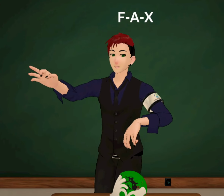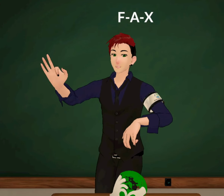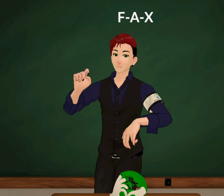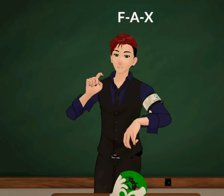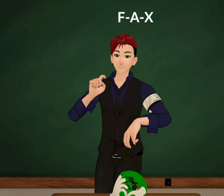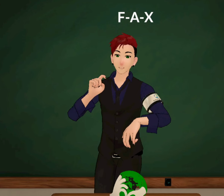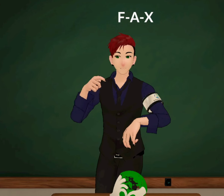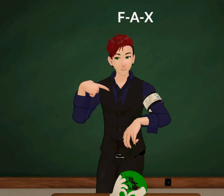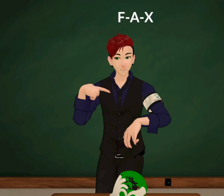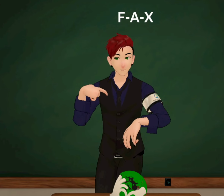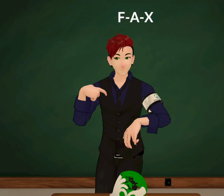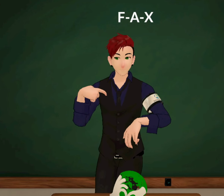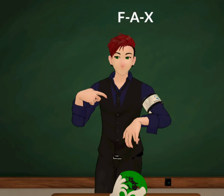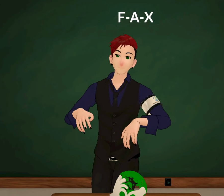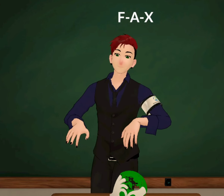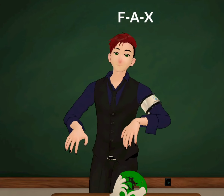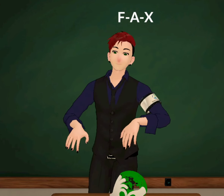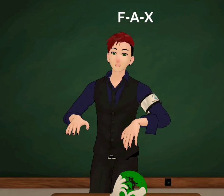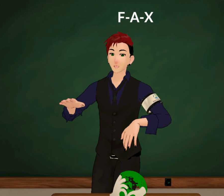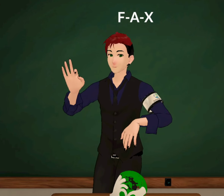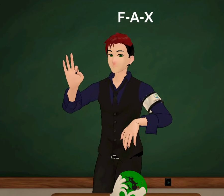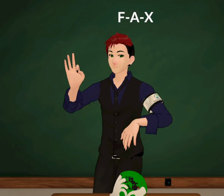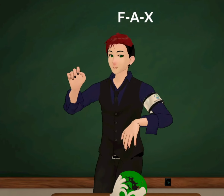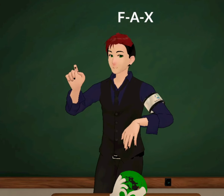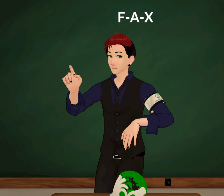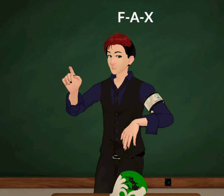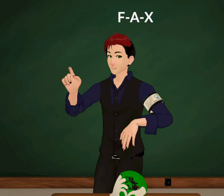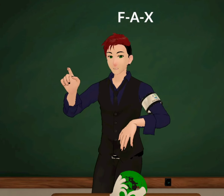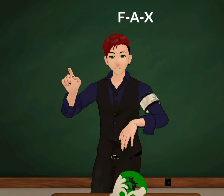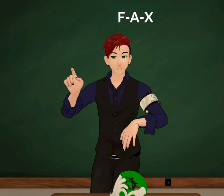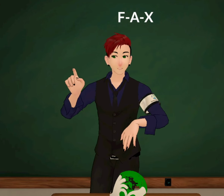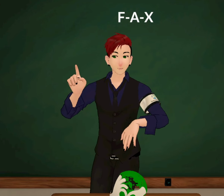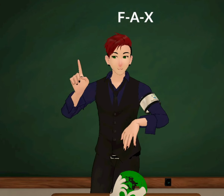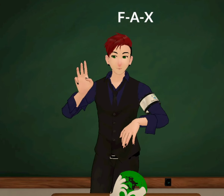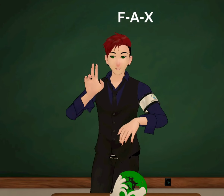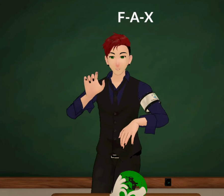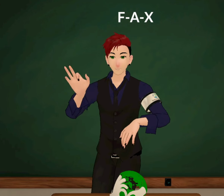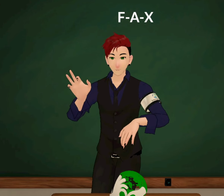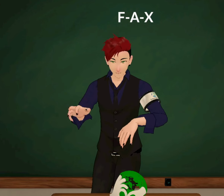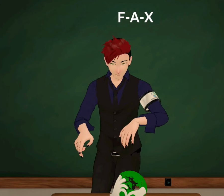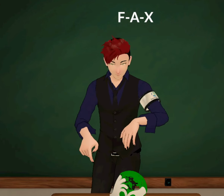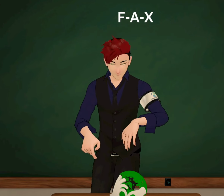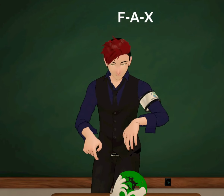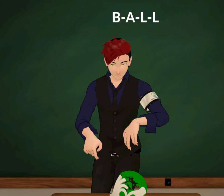can fax me. But FAX as the verb is spelled.